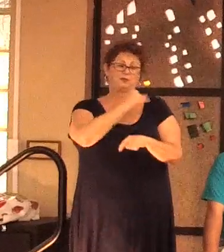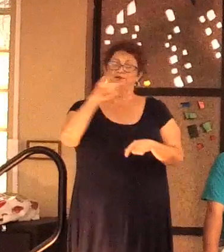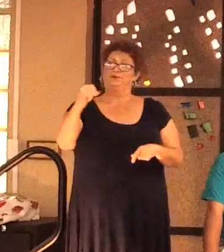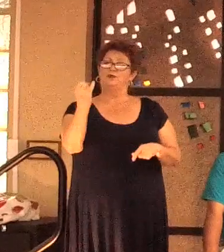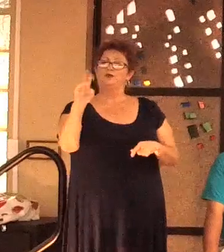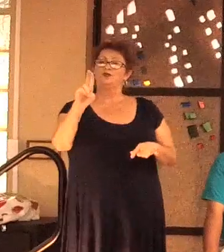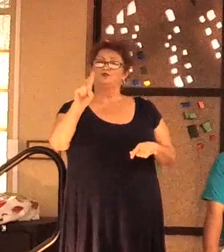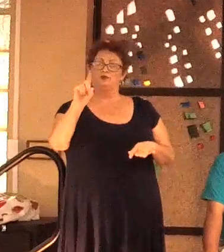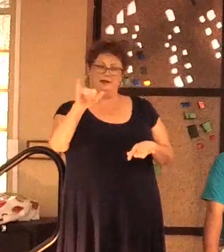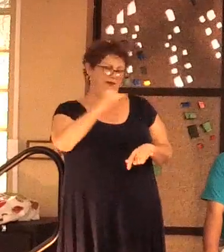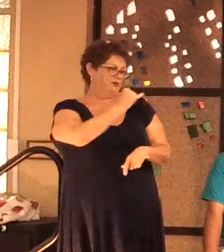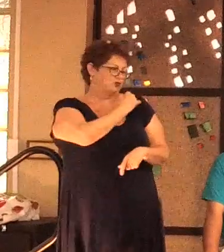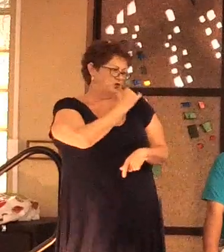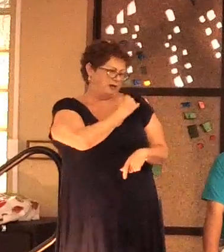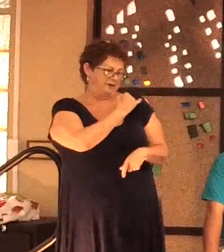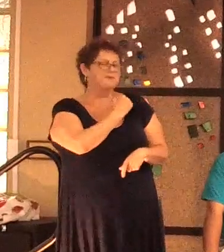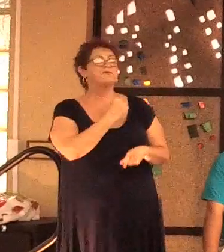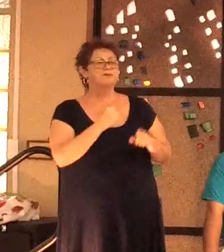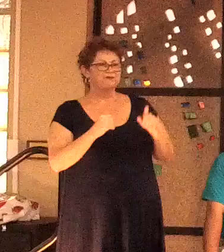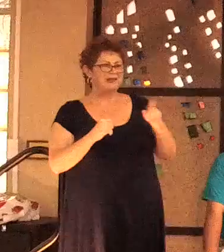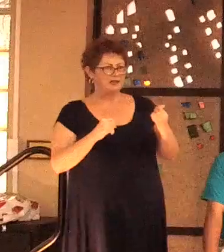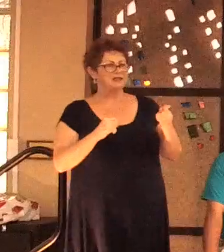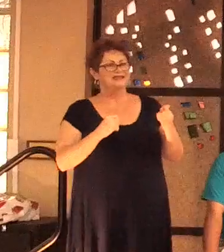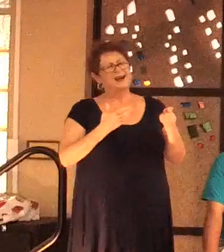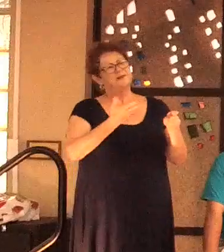sister, Judy,